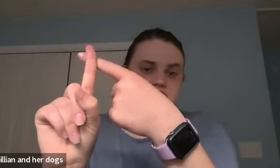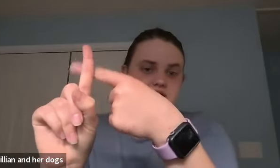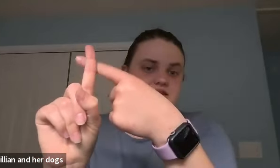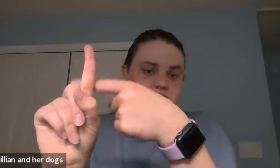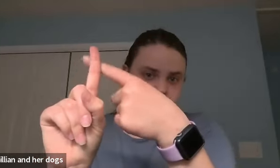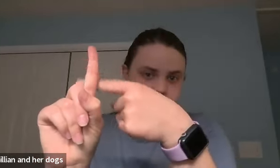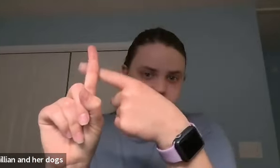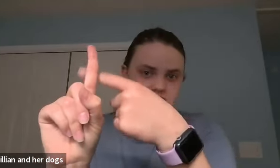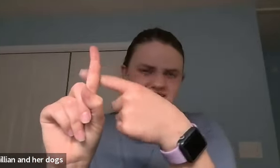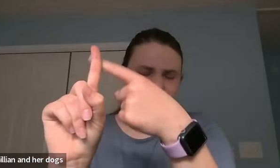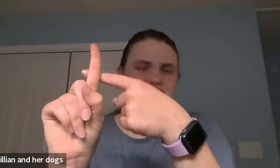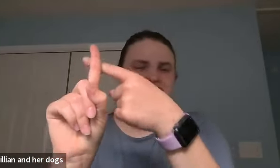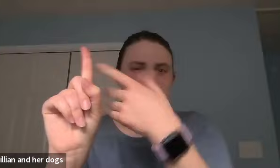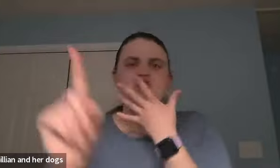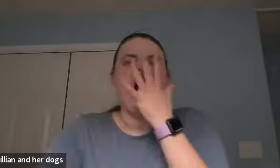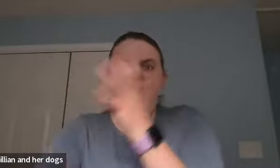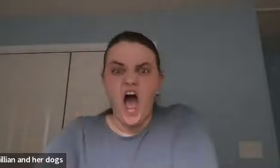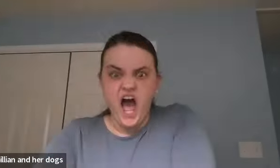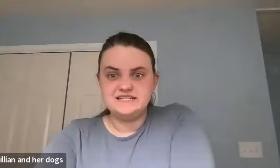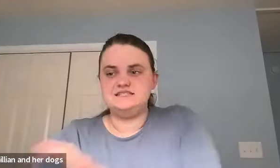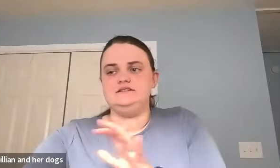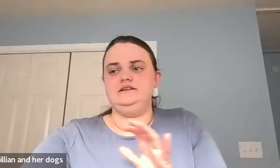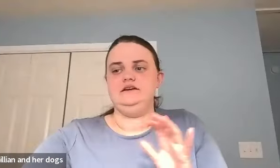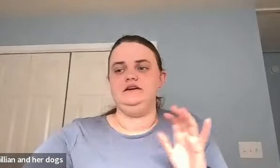Yeah, temperature. So you would say temperature hot.